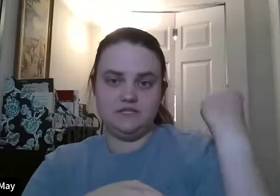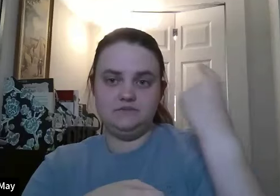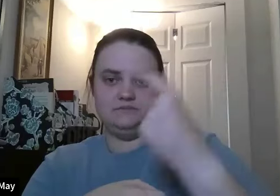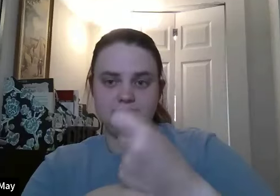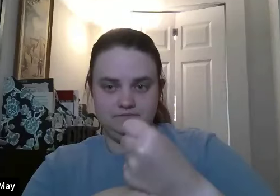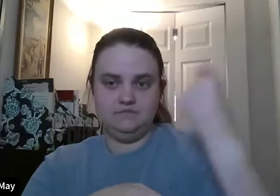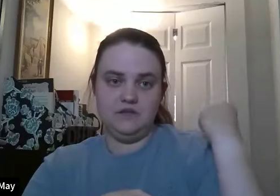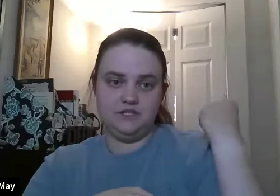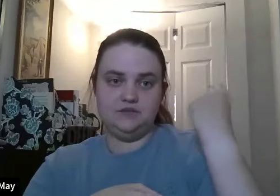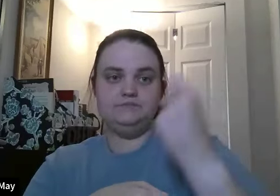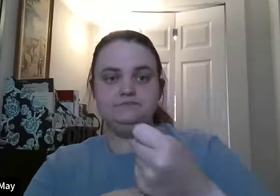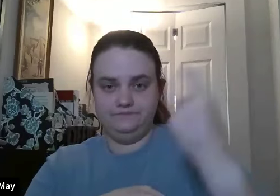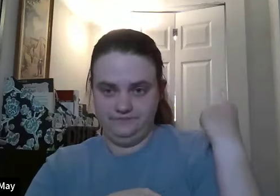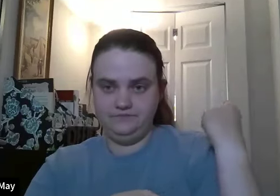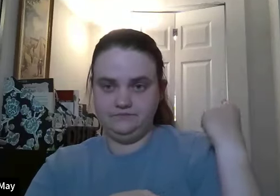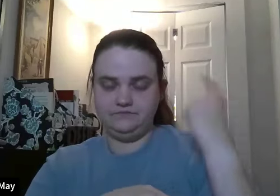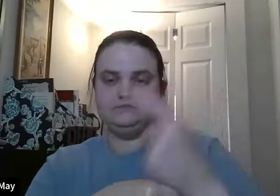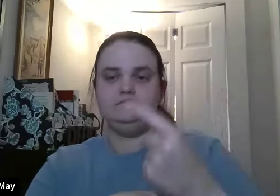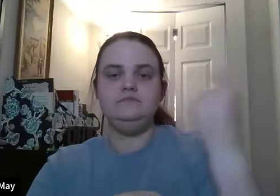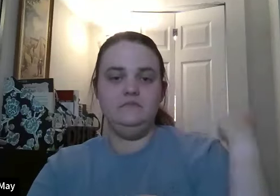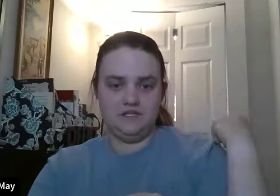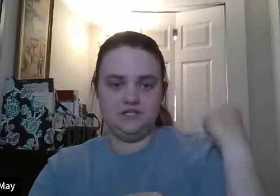year. Last year. Last year.